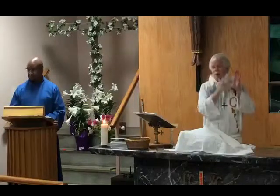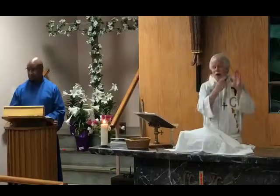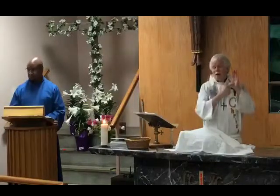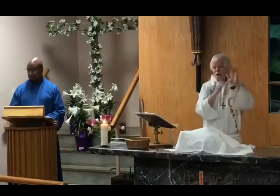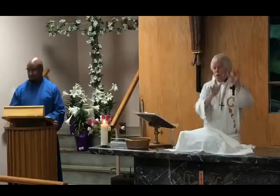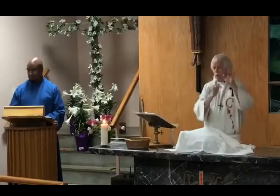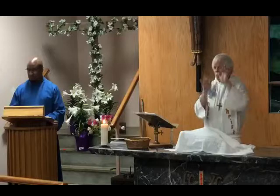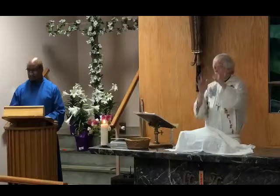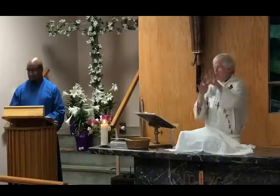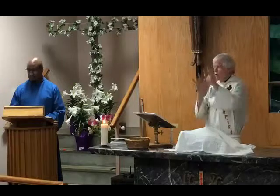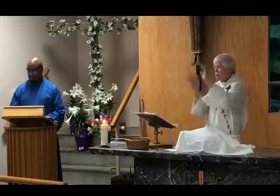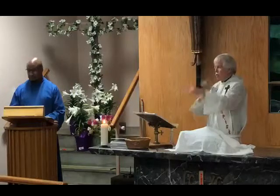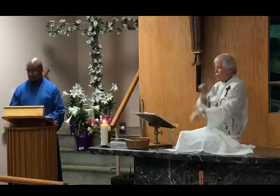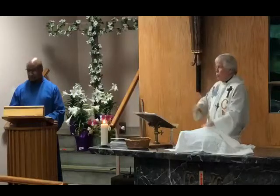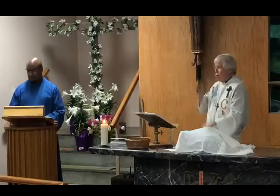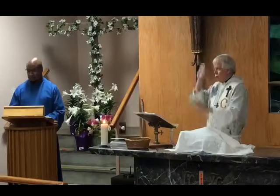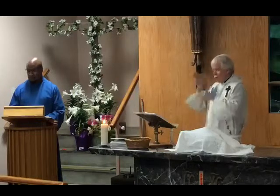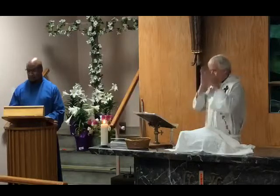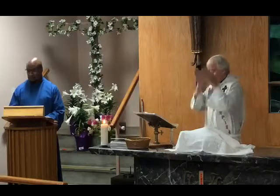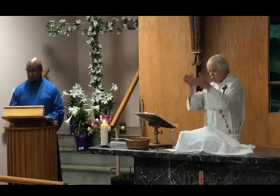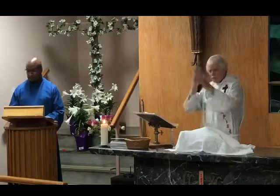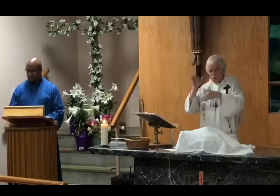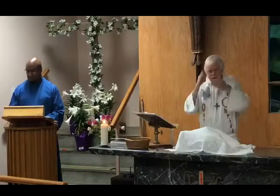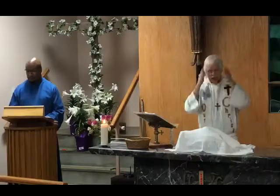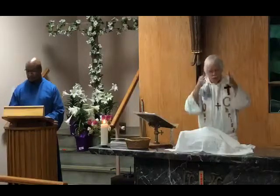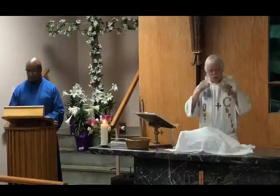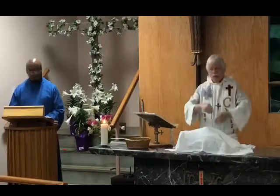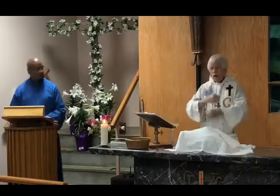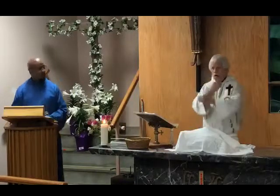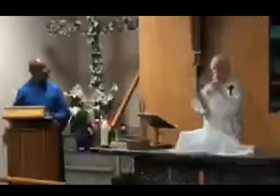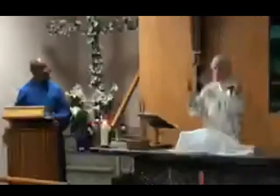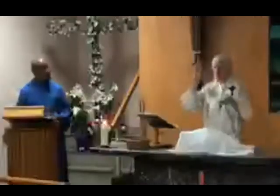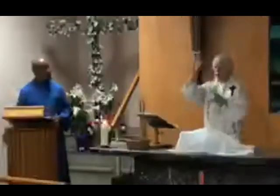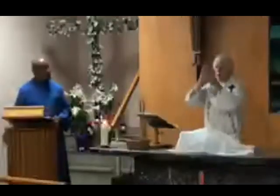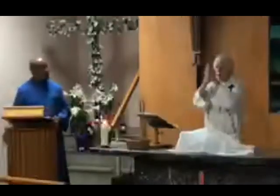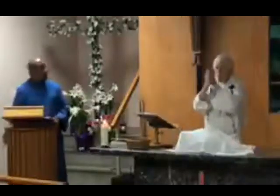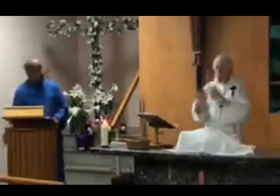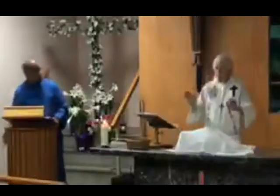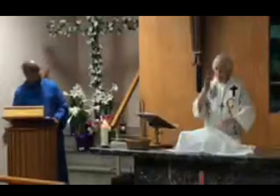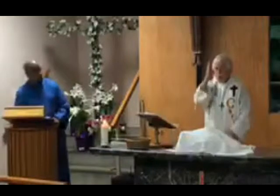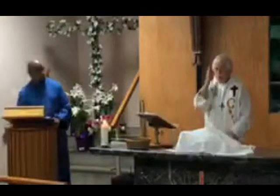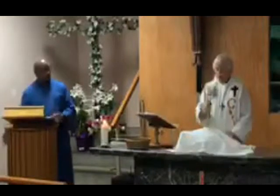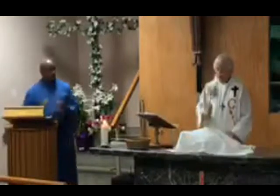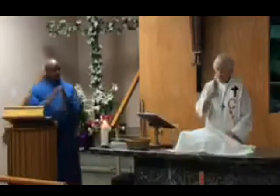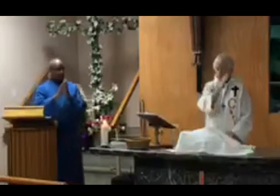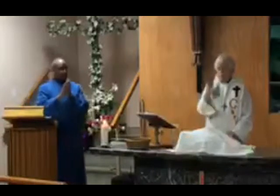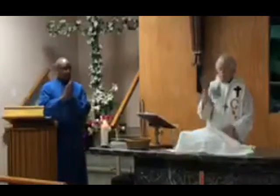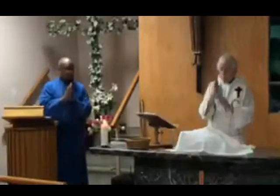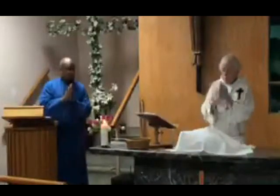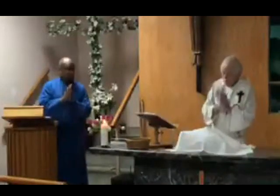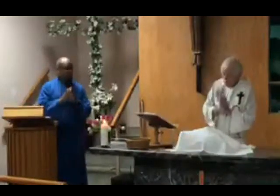his face shine on you and be gracious to you. The Lord lift up his countenance upon you and give you